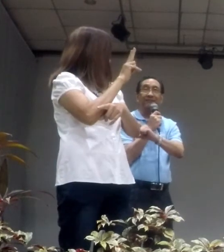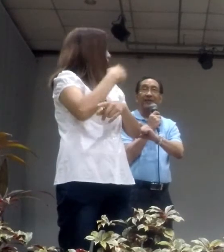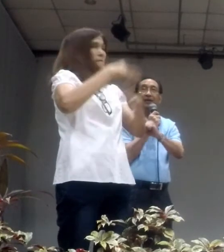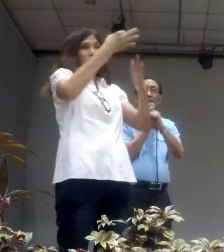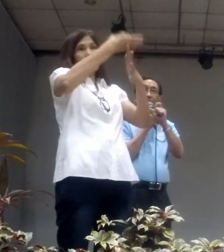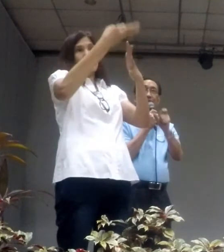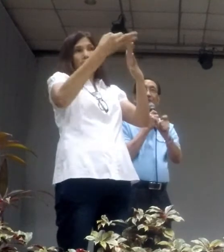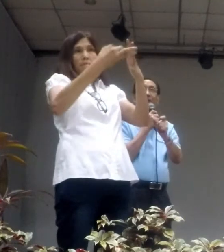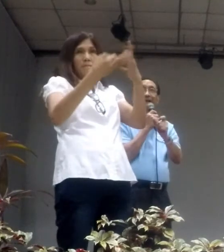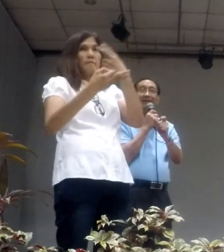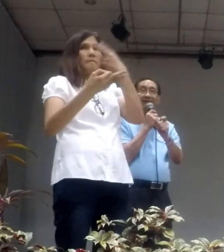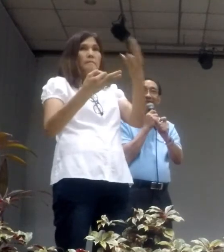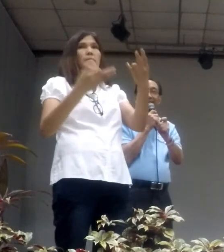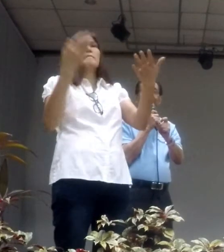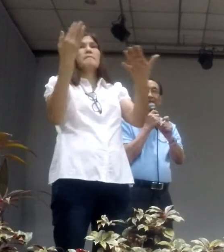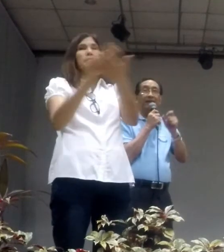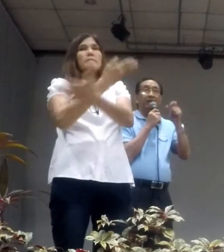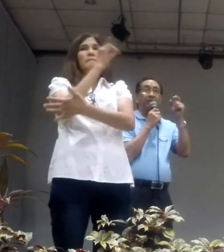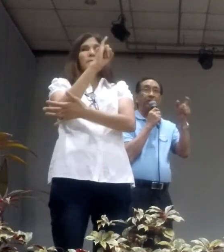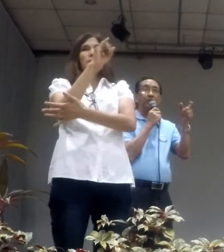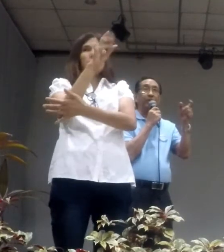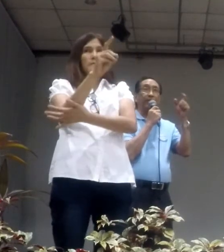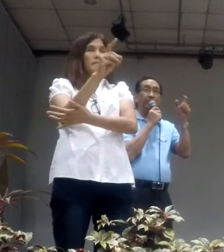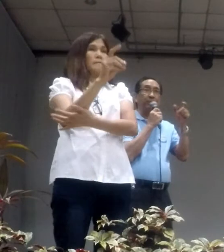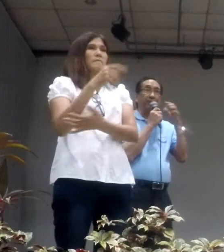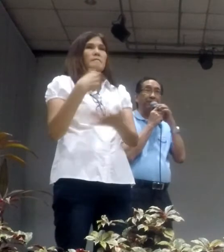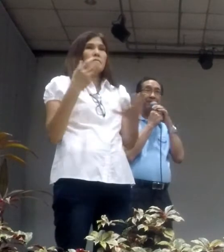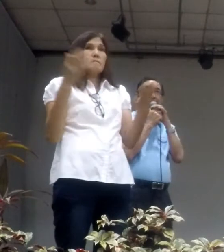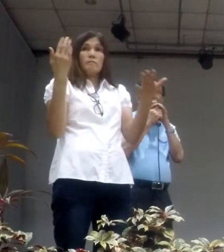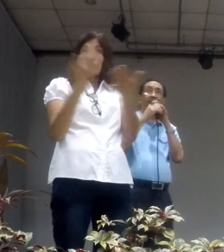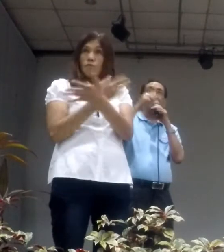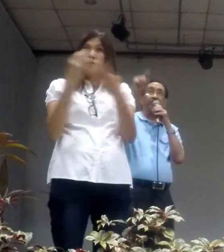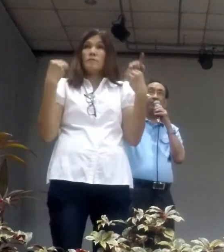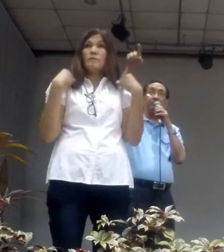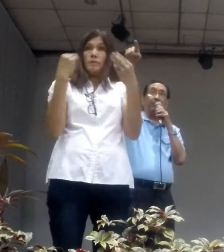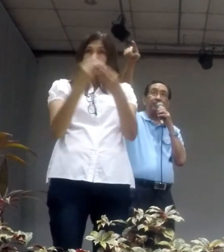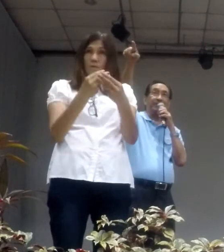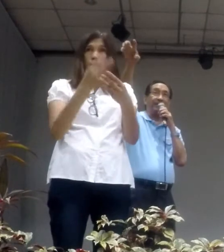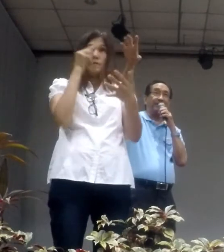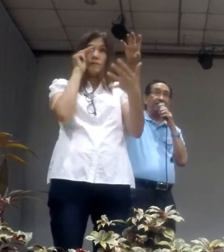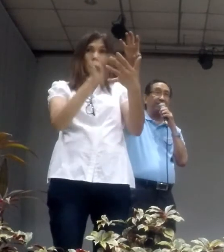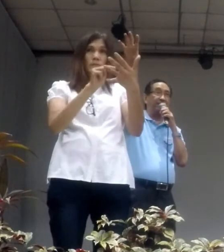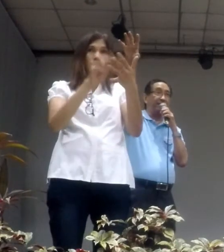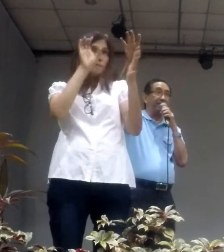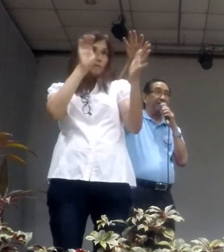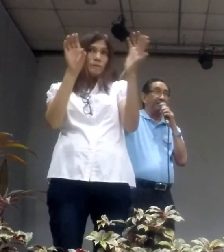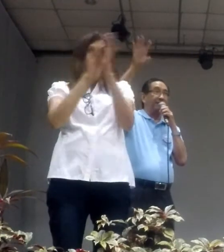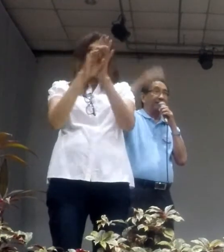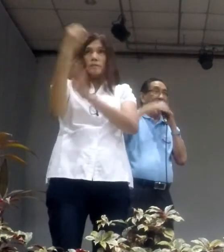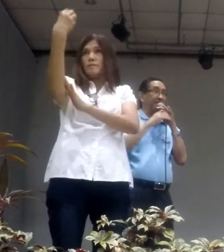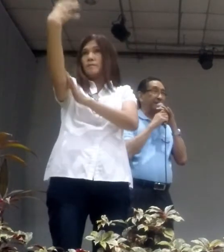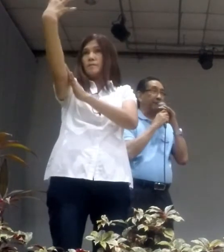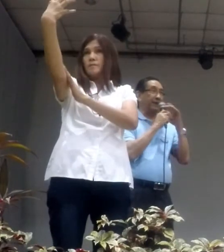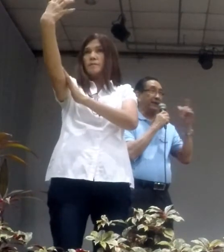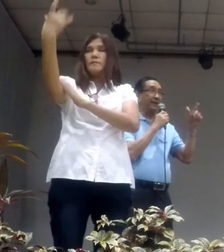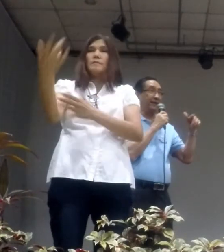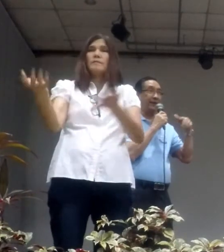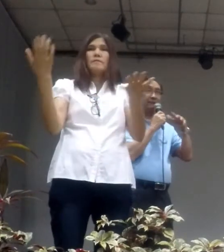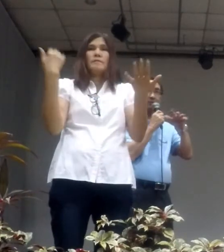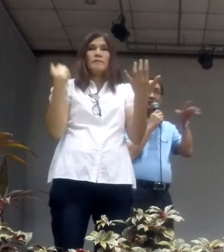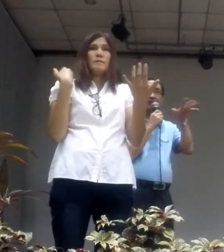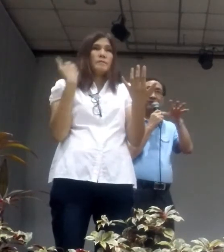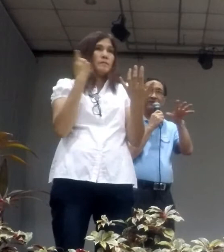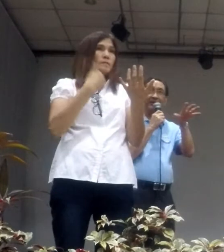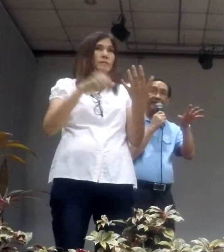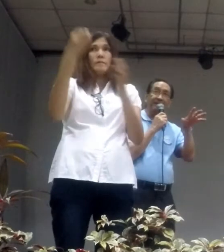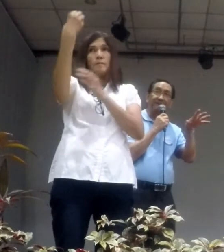file for the new ID. Those who are new members, you have your photo taken before. Is everybody have